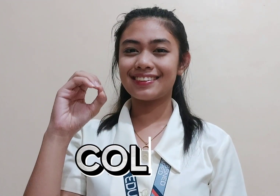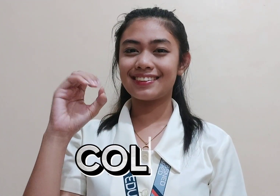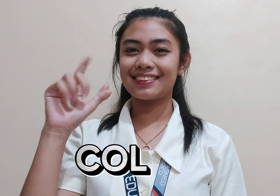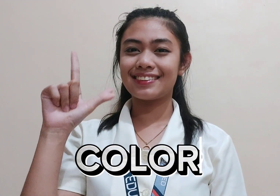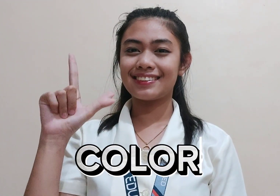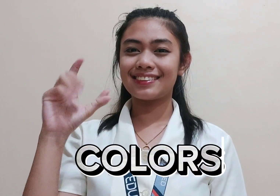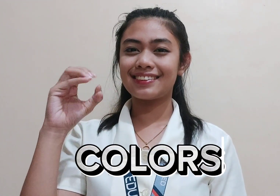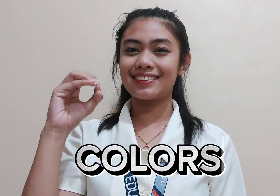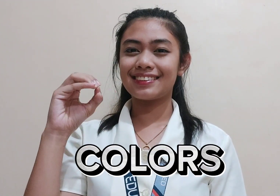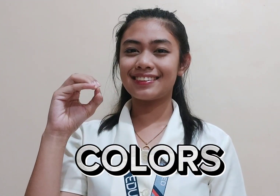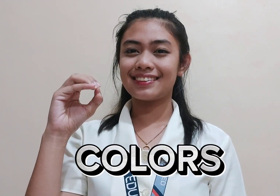Colors.